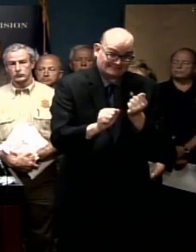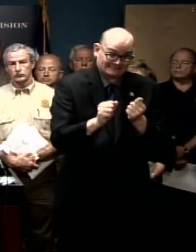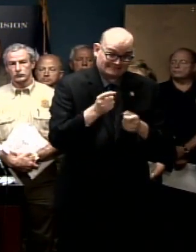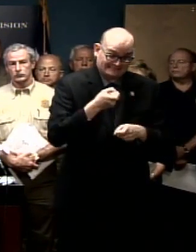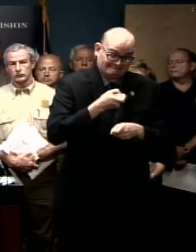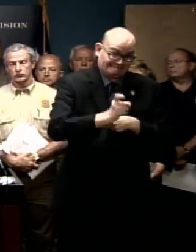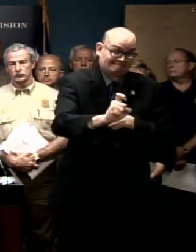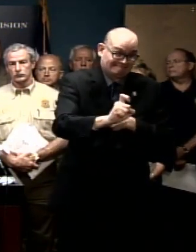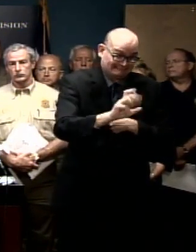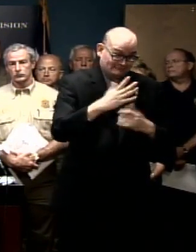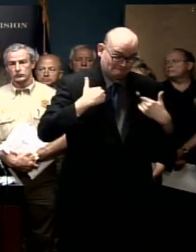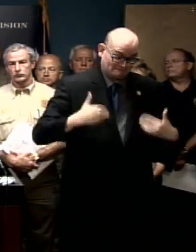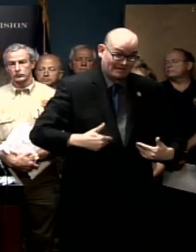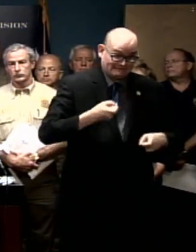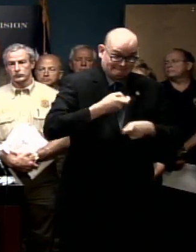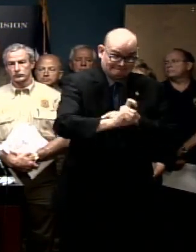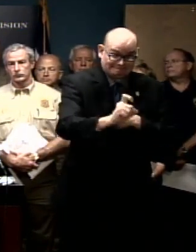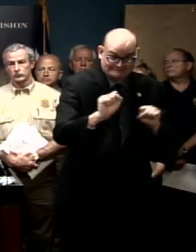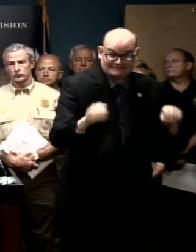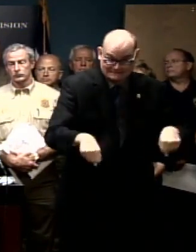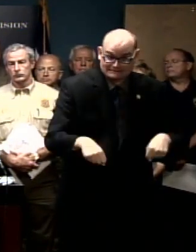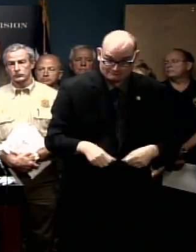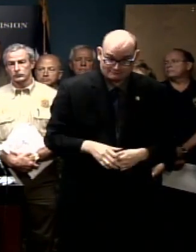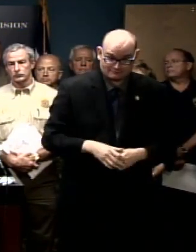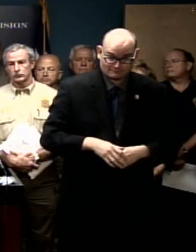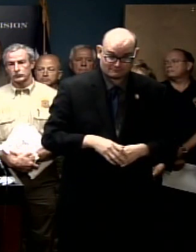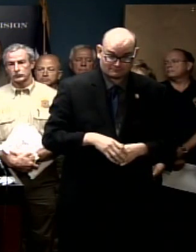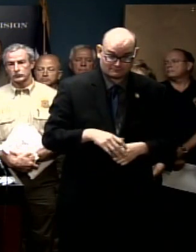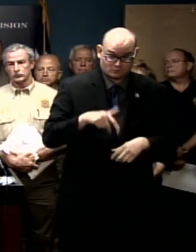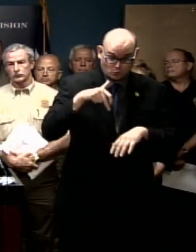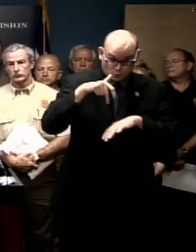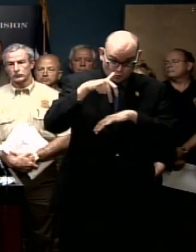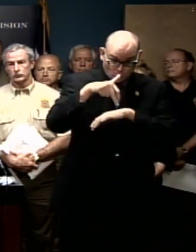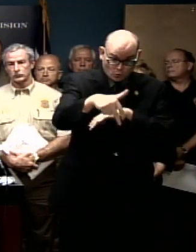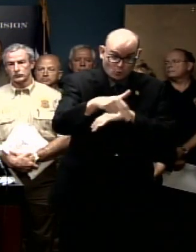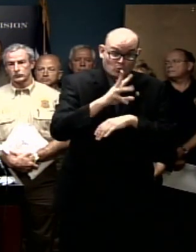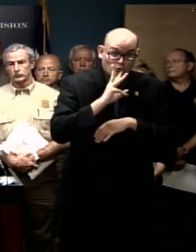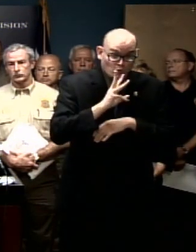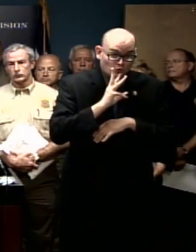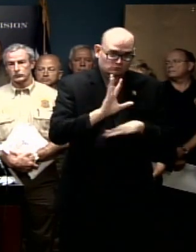If you do see the water, first of all, don't walk in it, but we also don't want you to drive